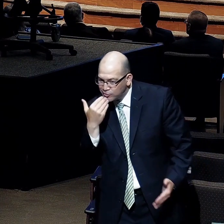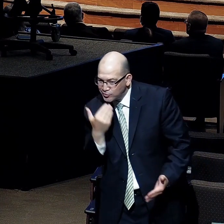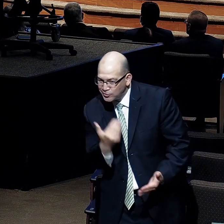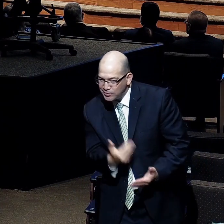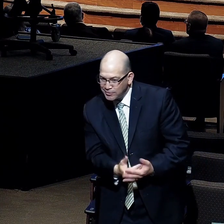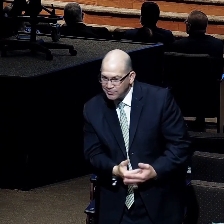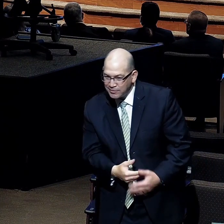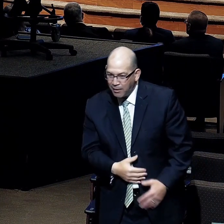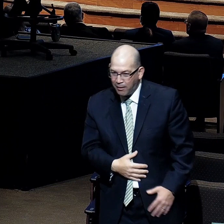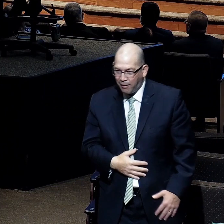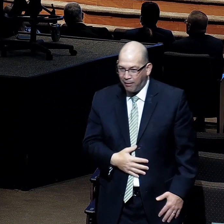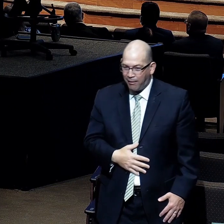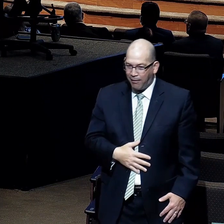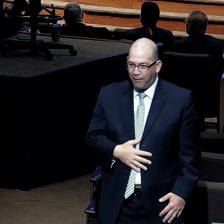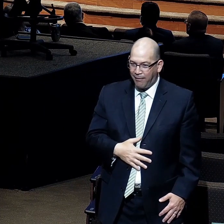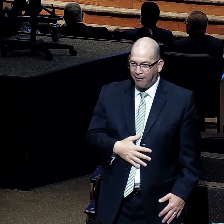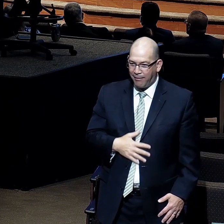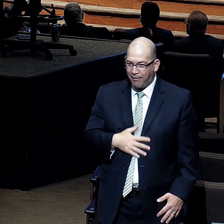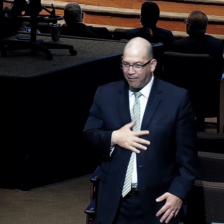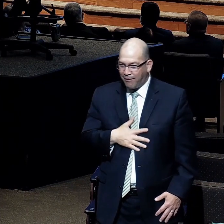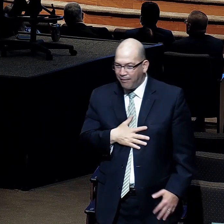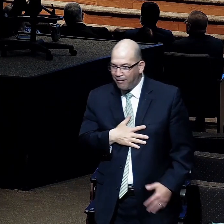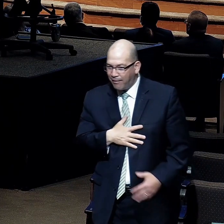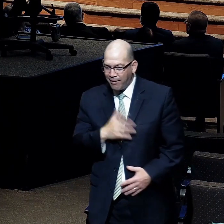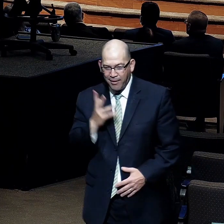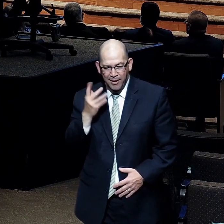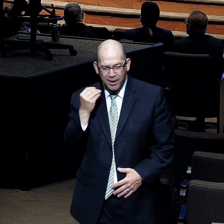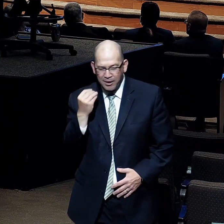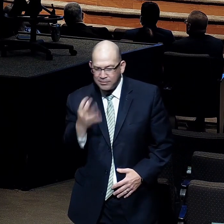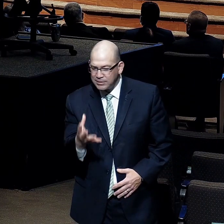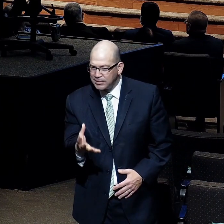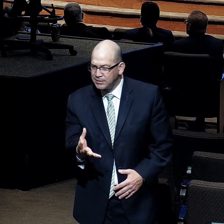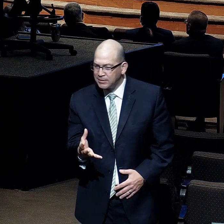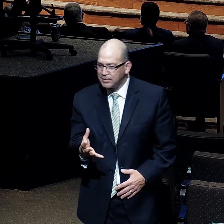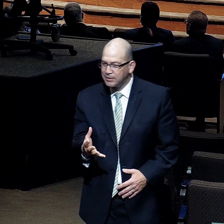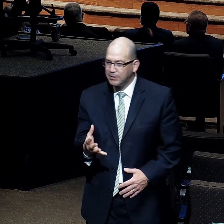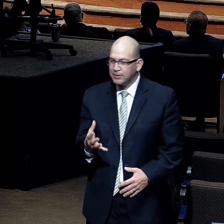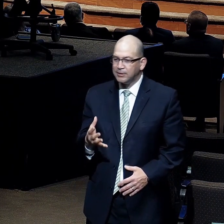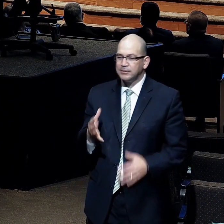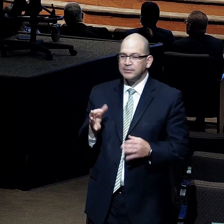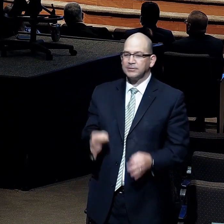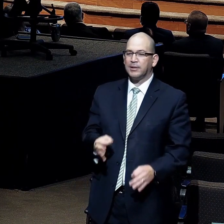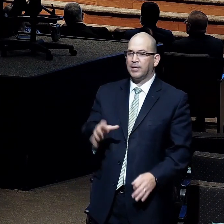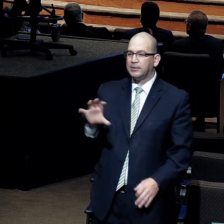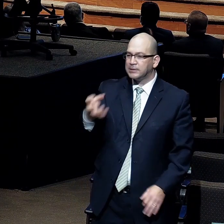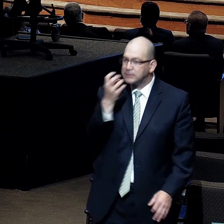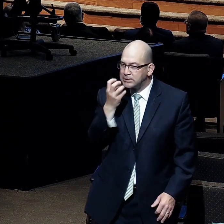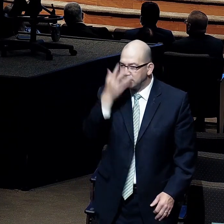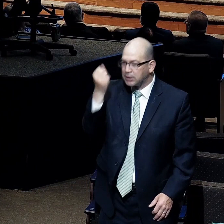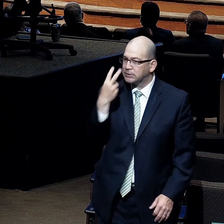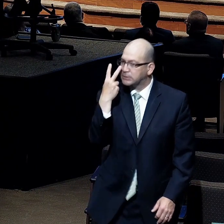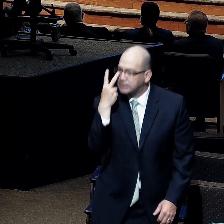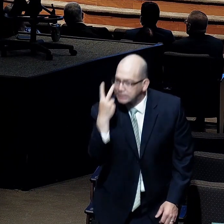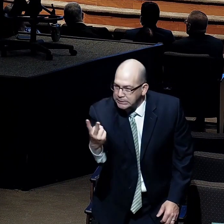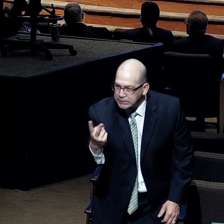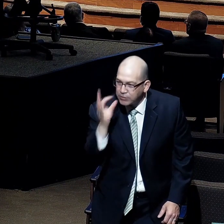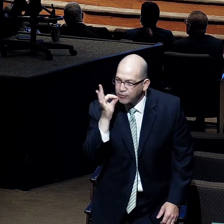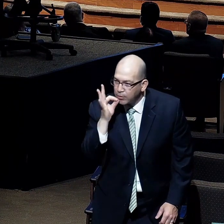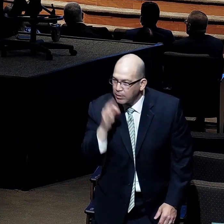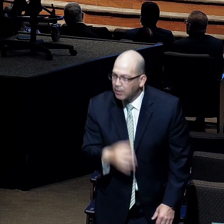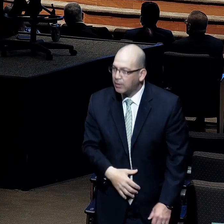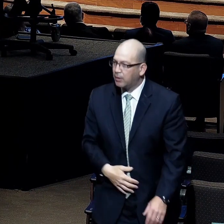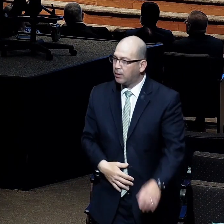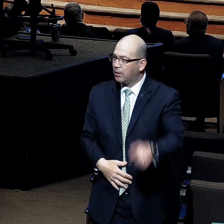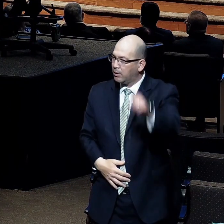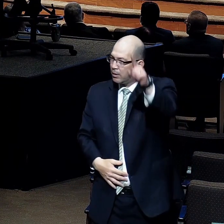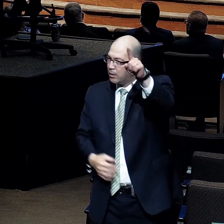it was pleasant for the eyes. She made her decision based on what she saw. When the Bible clearly said, when God